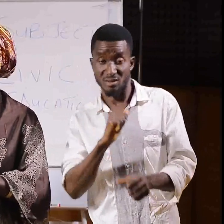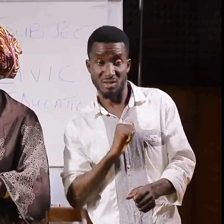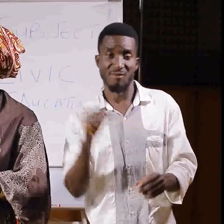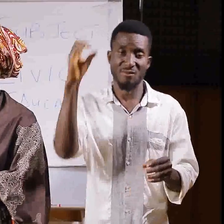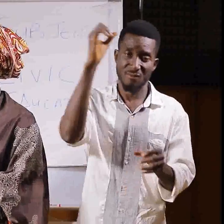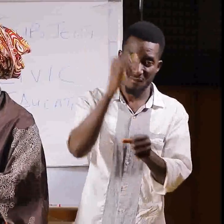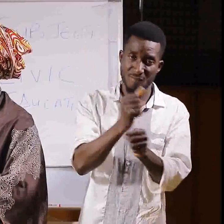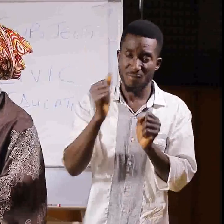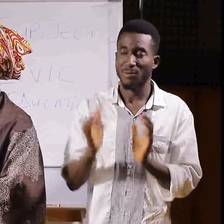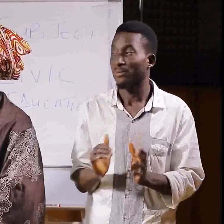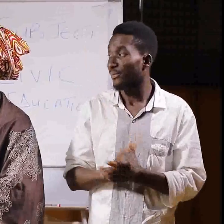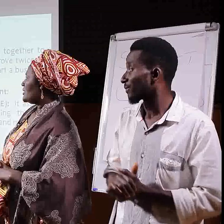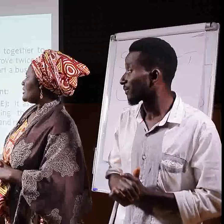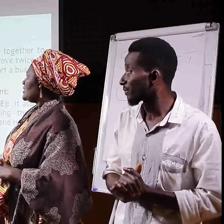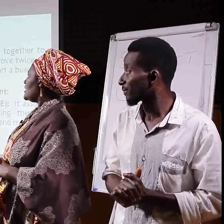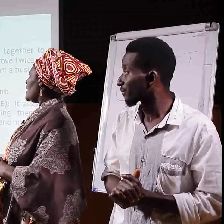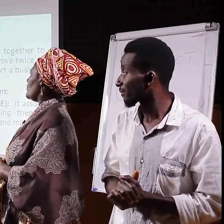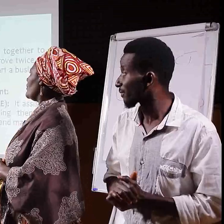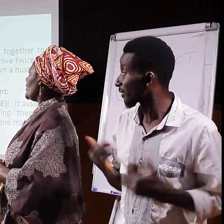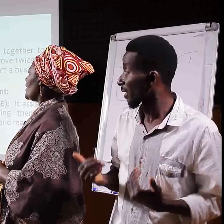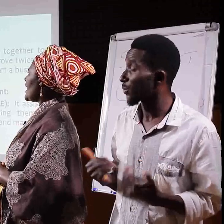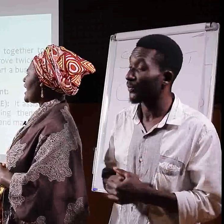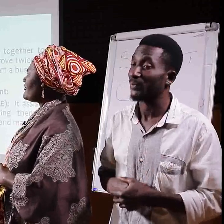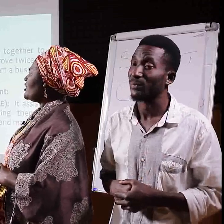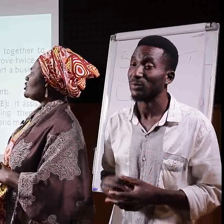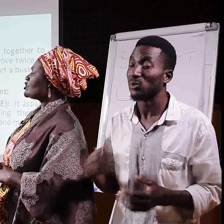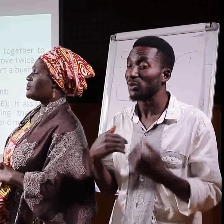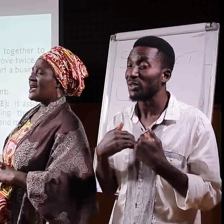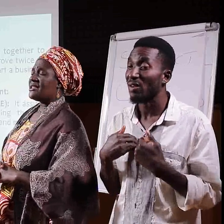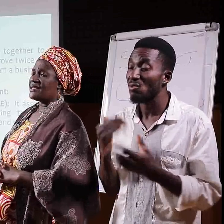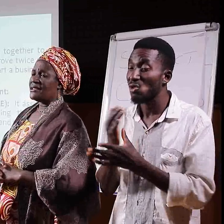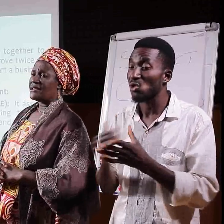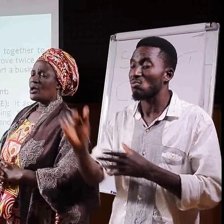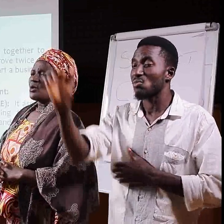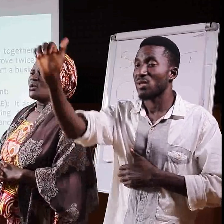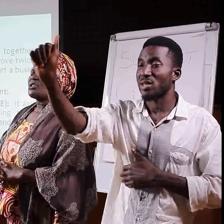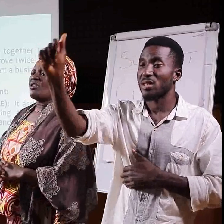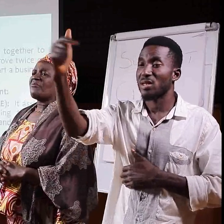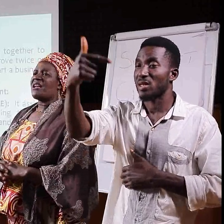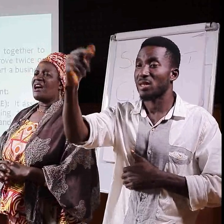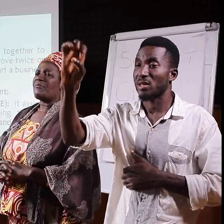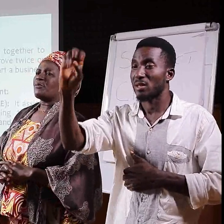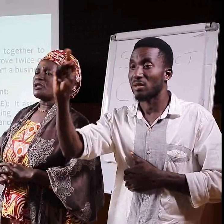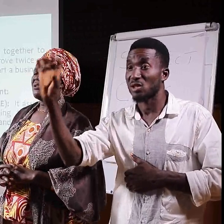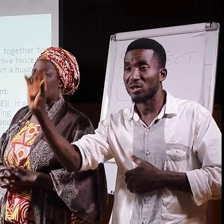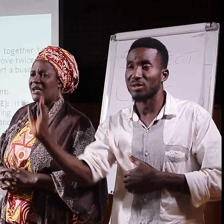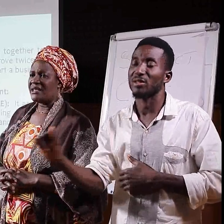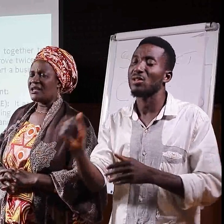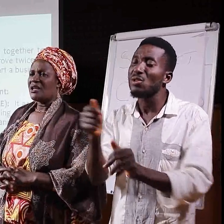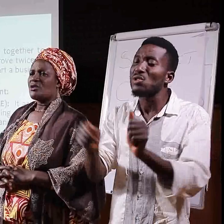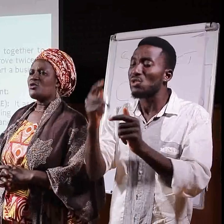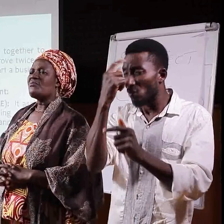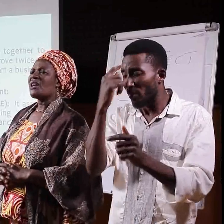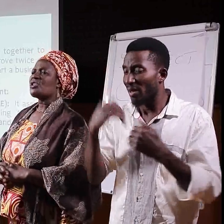self-employed individuals. Now, we have some agencies which government have put in